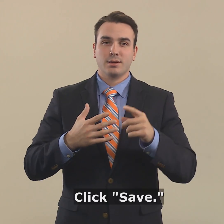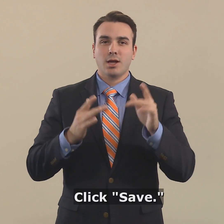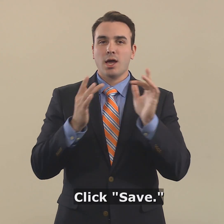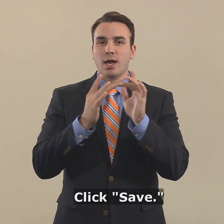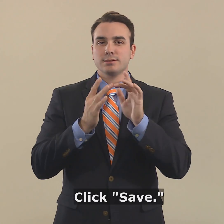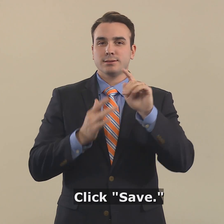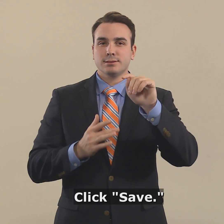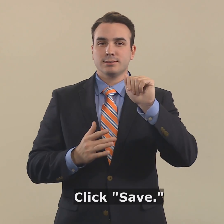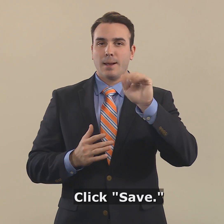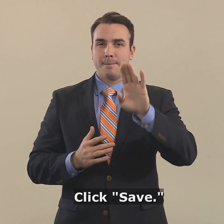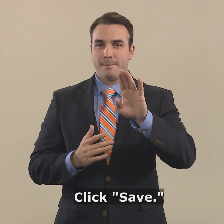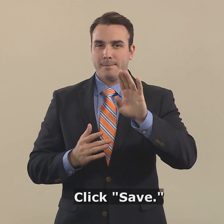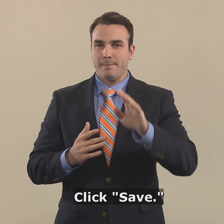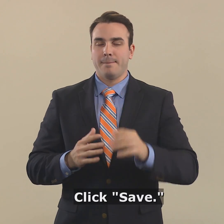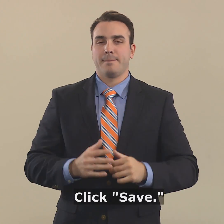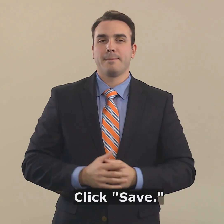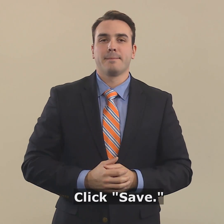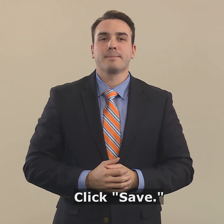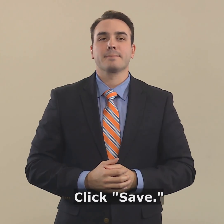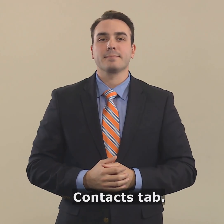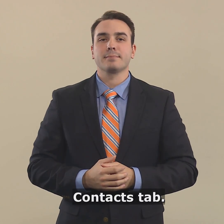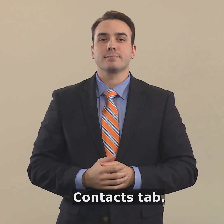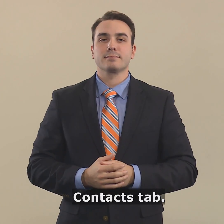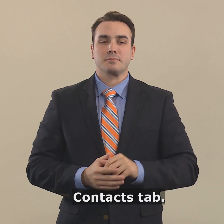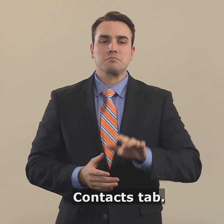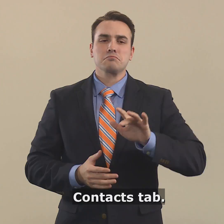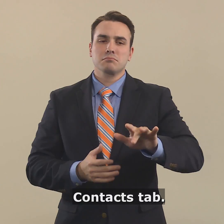Click Save. Contacts tab.